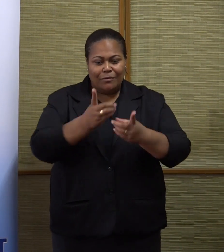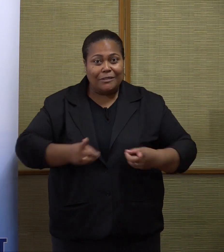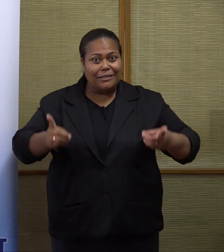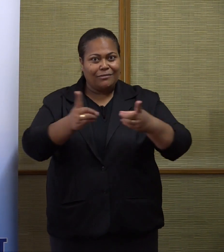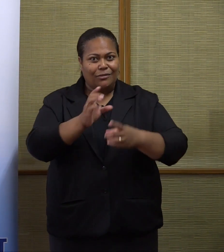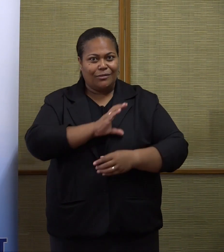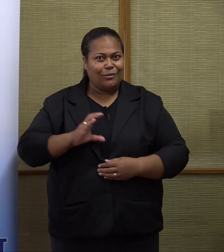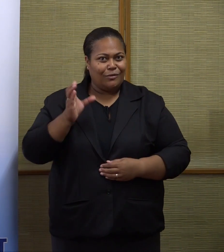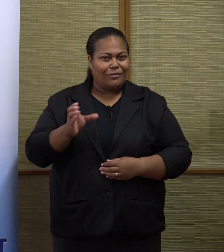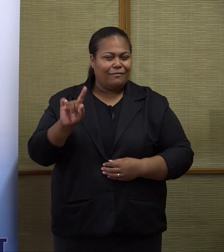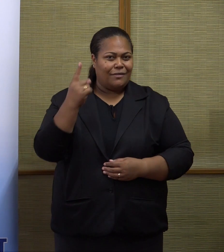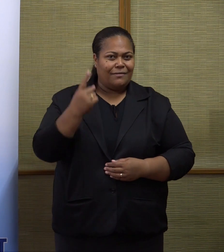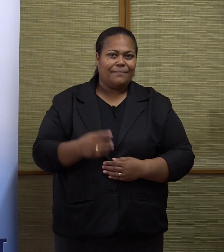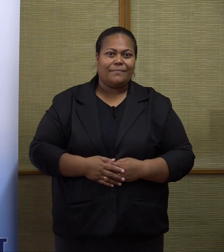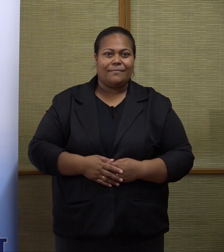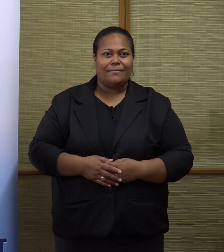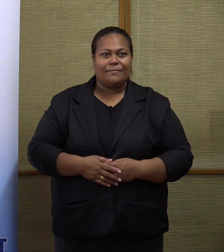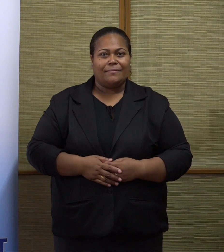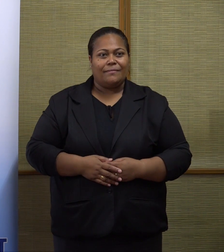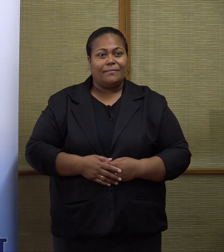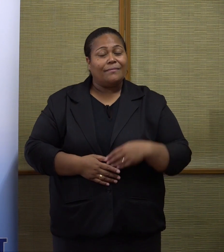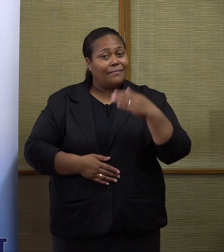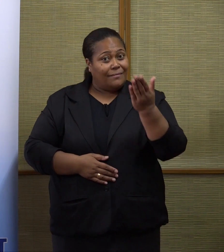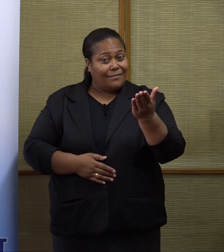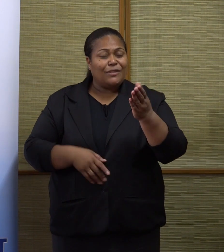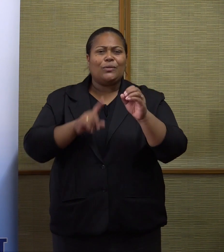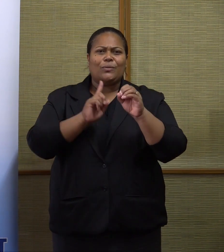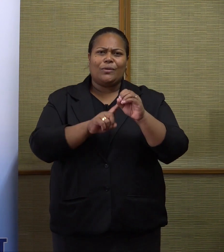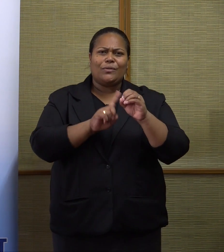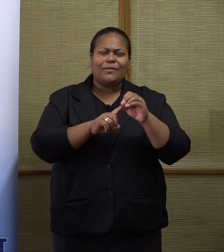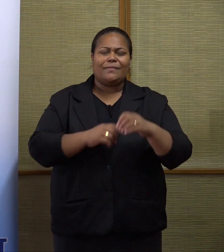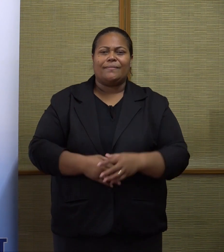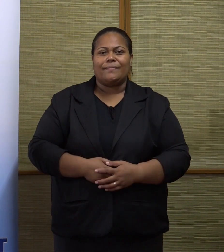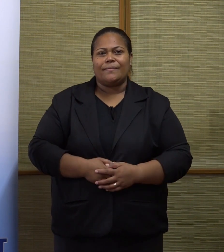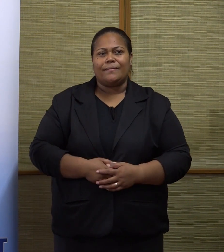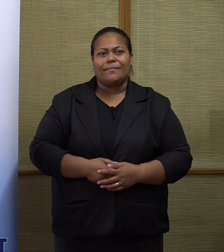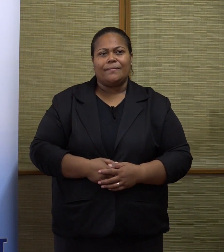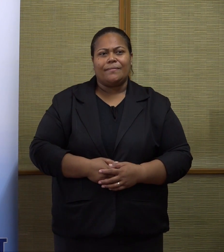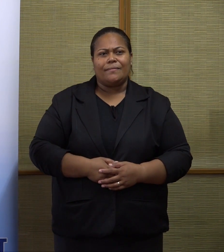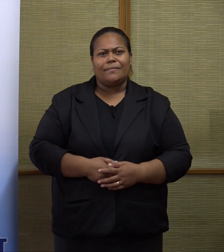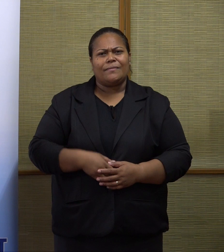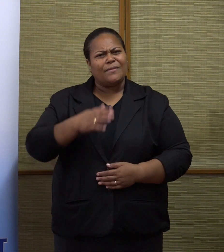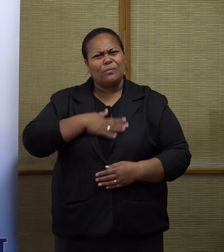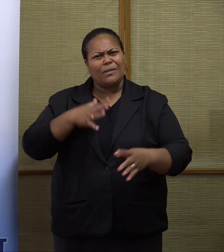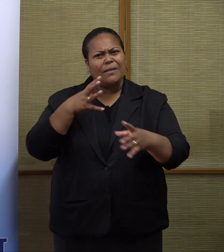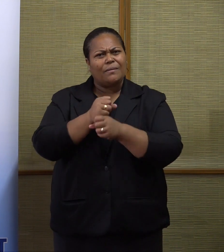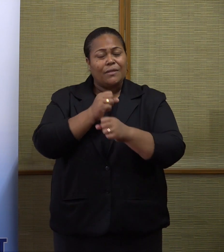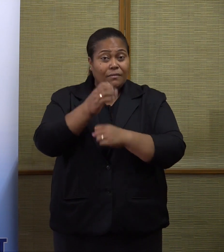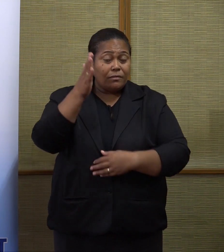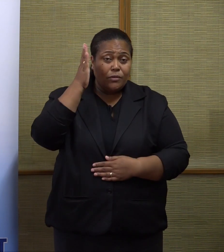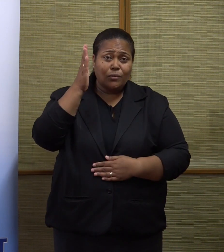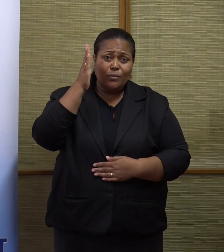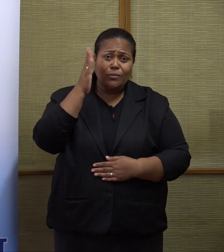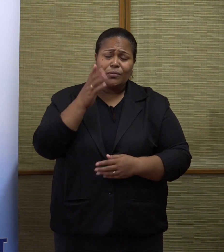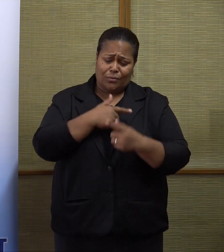Commissioner. I'm not from Legend from 96 News. Just any update from schools, because we've got